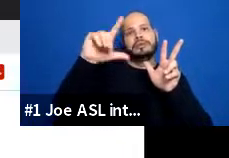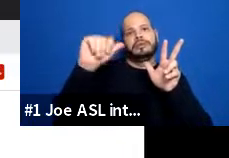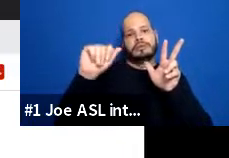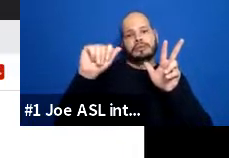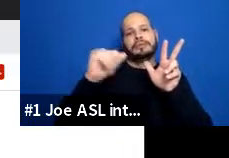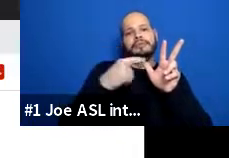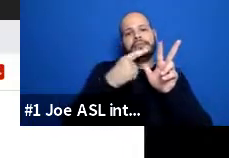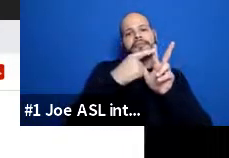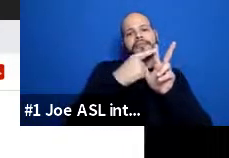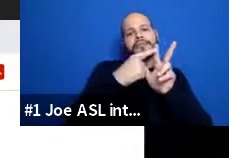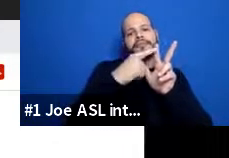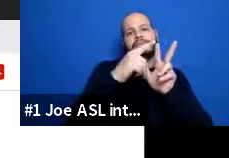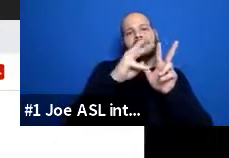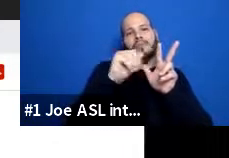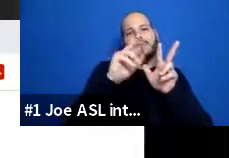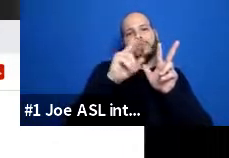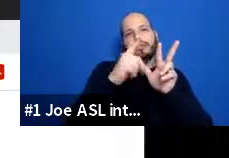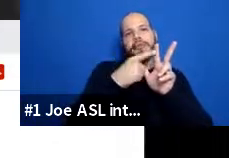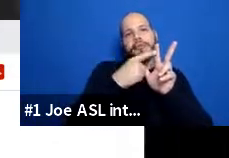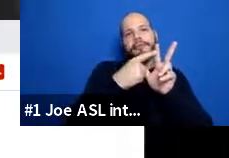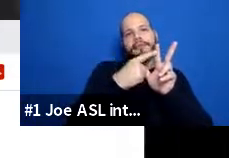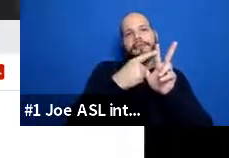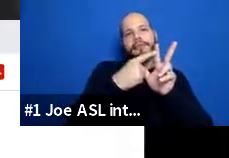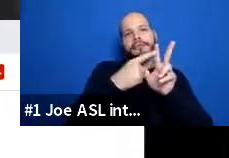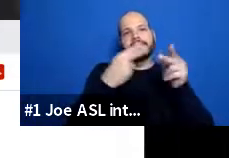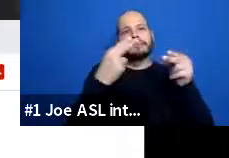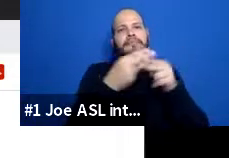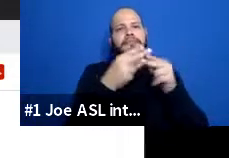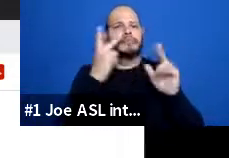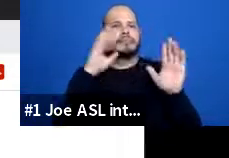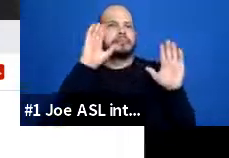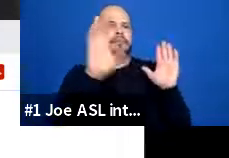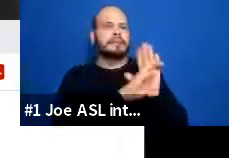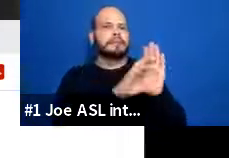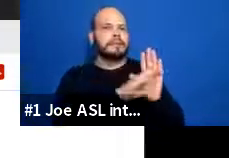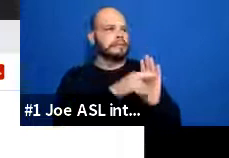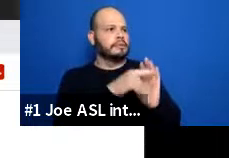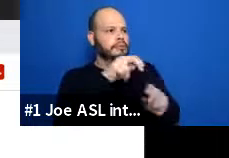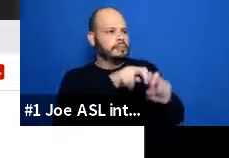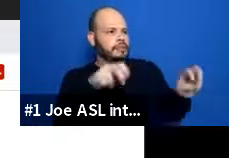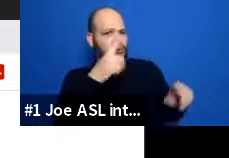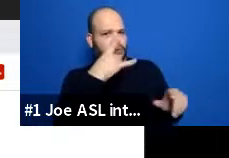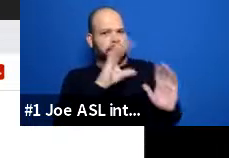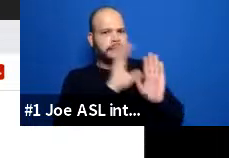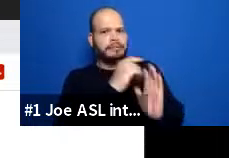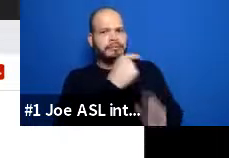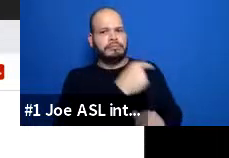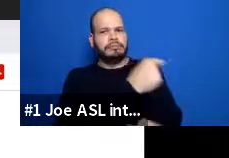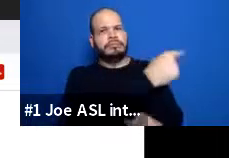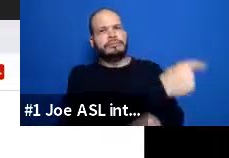visual self-introduction of themselves shortly. Also,